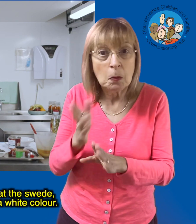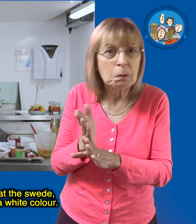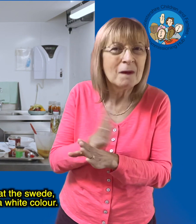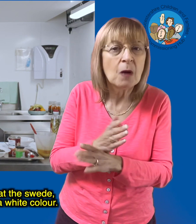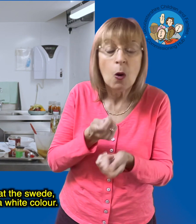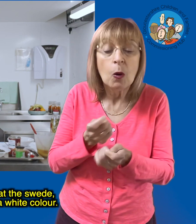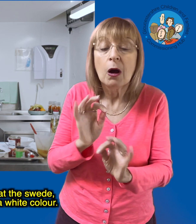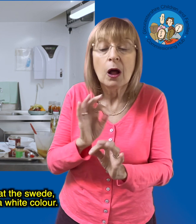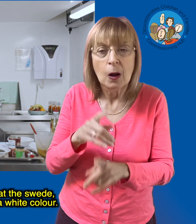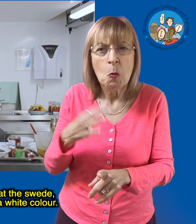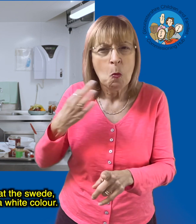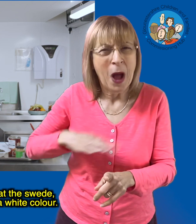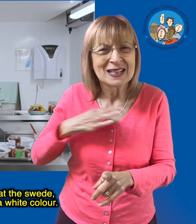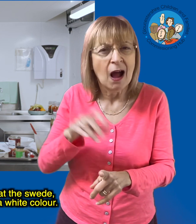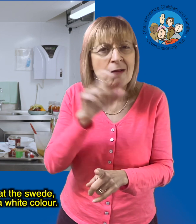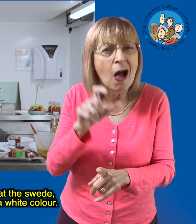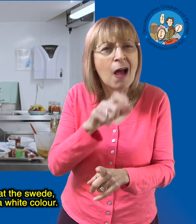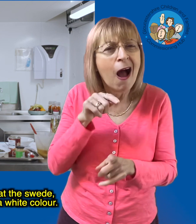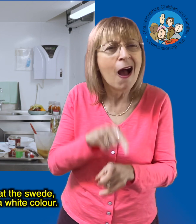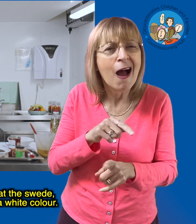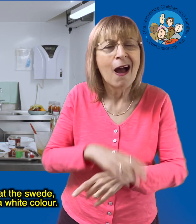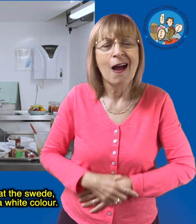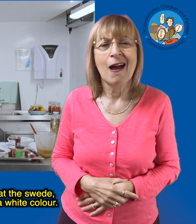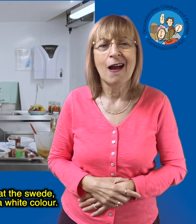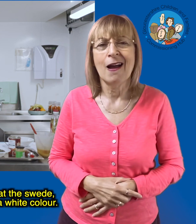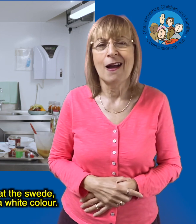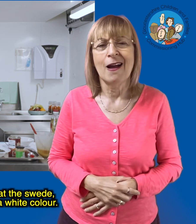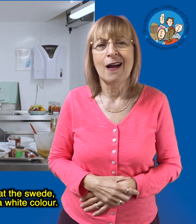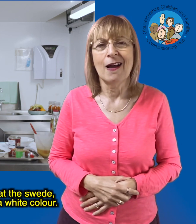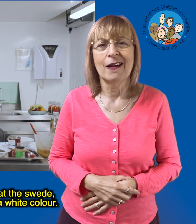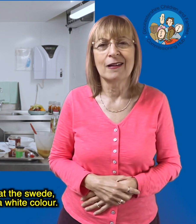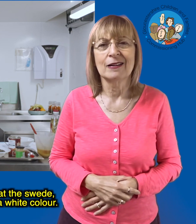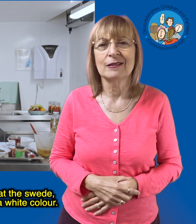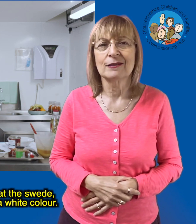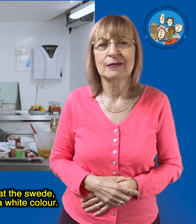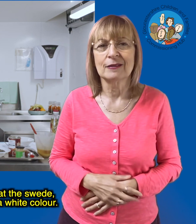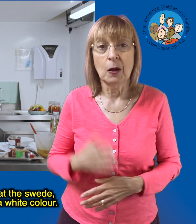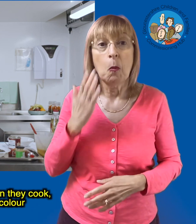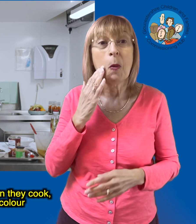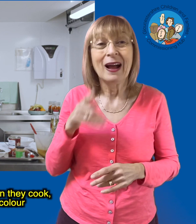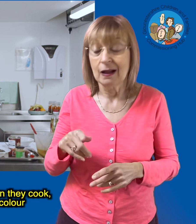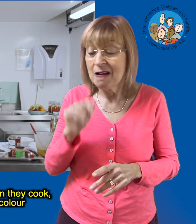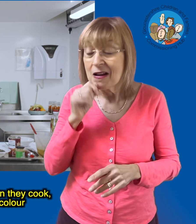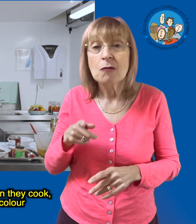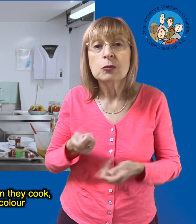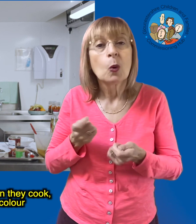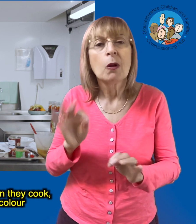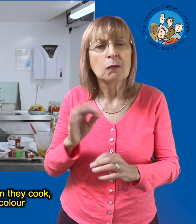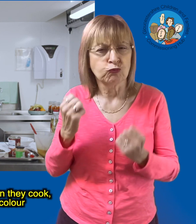cooking is that the swede, when you saw it on the bench, is quite a white colour. The